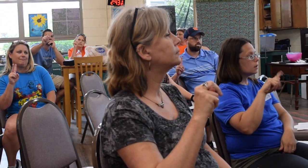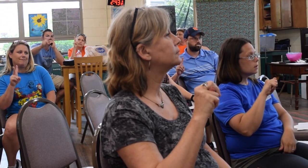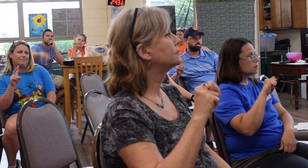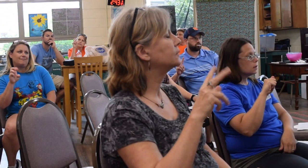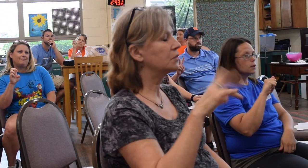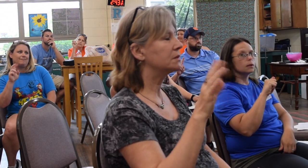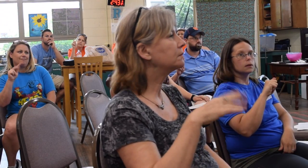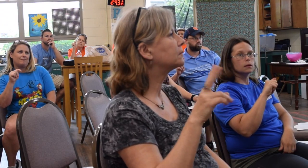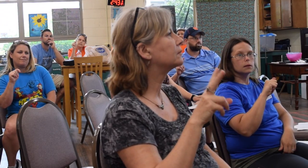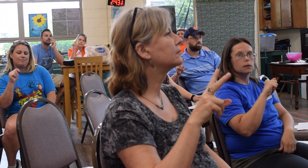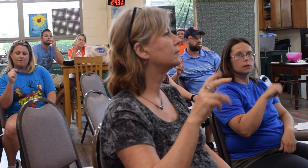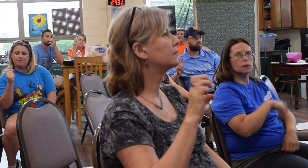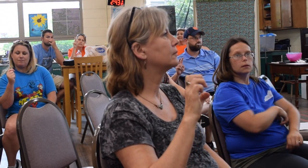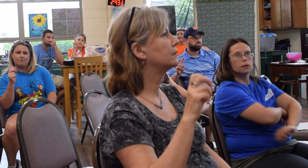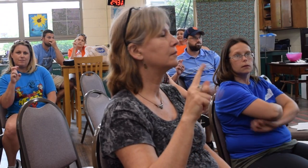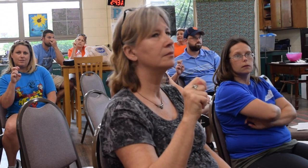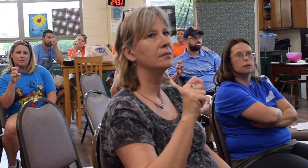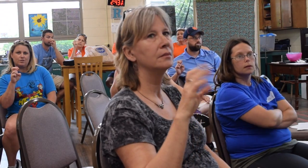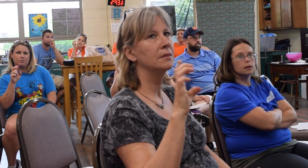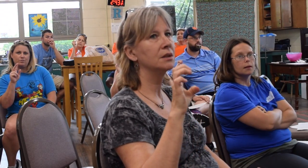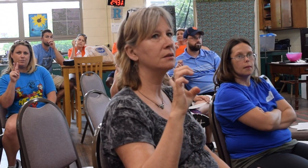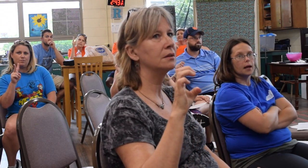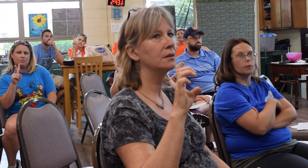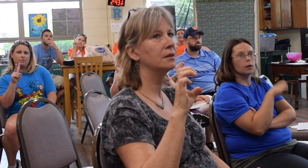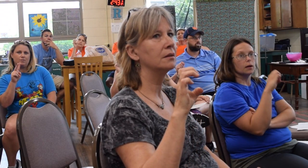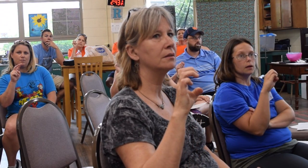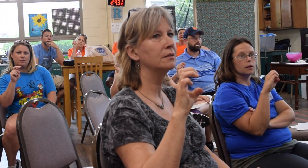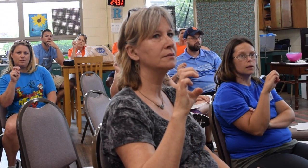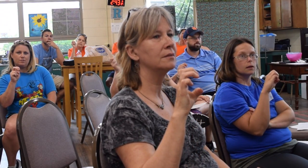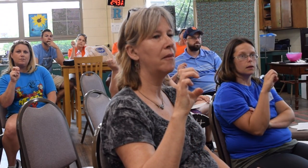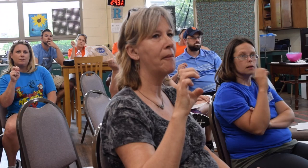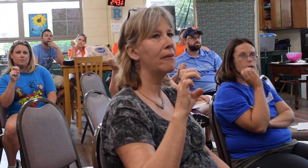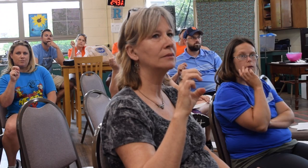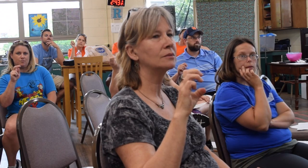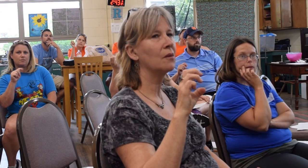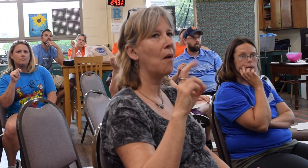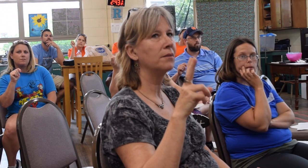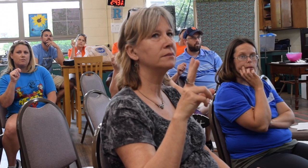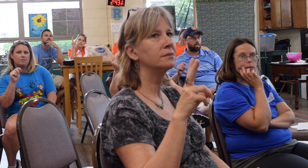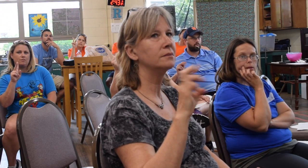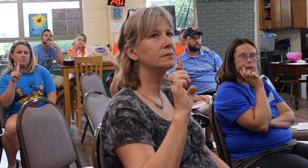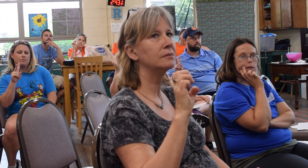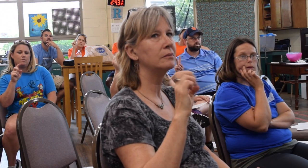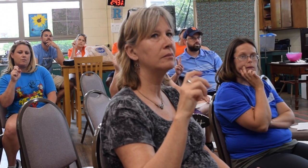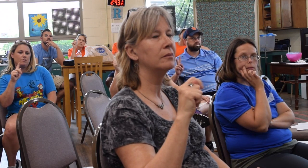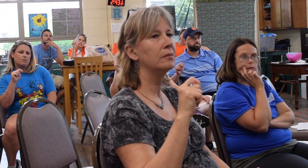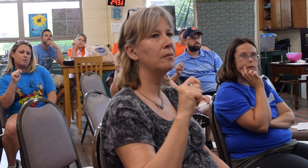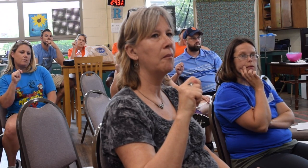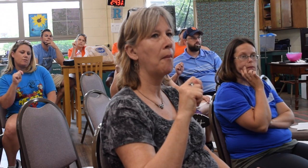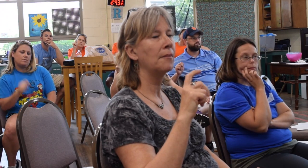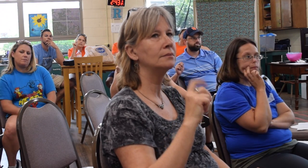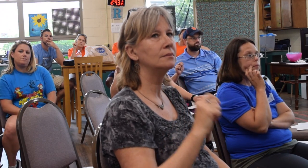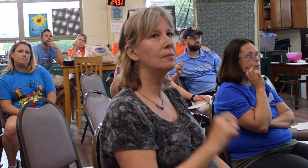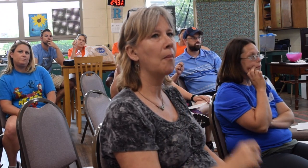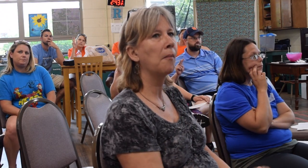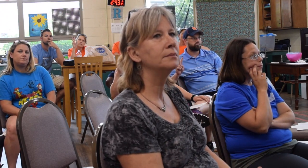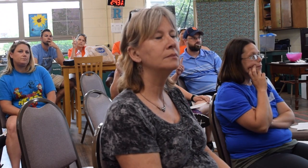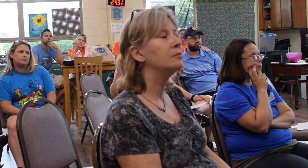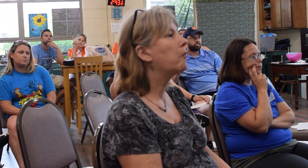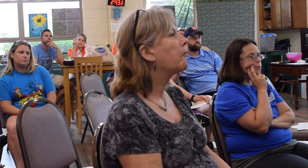Okay, which one do you use? I would use this one because it went right from my V to my E.